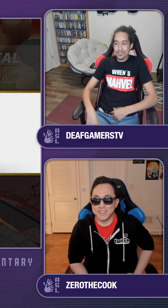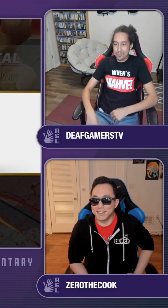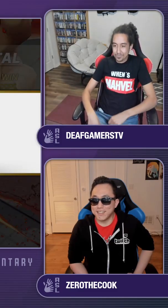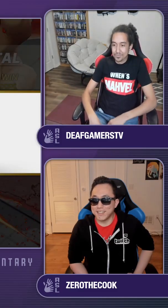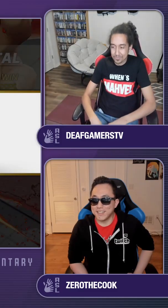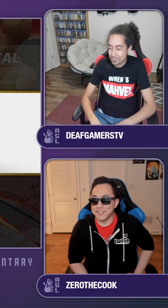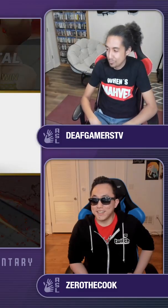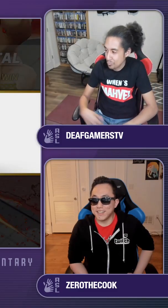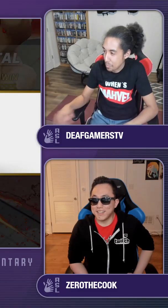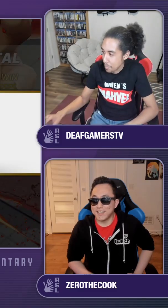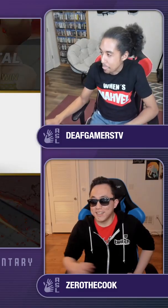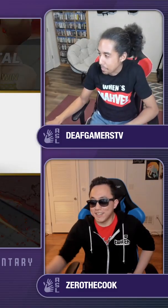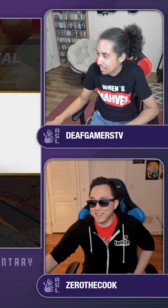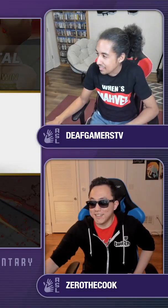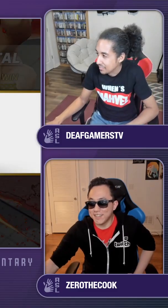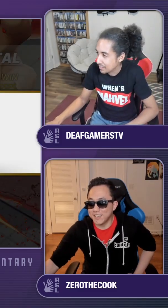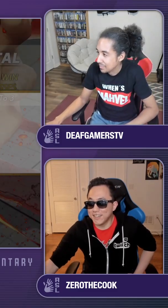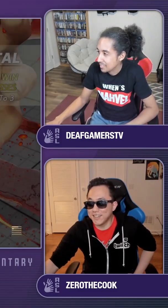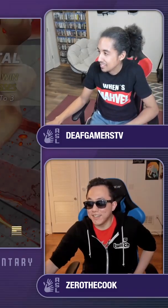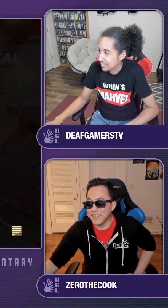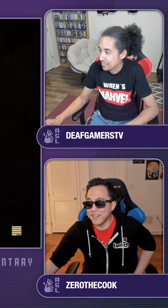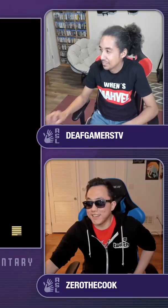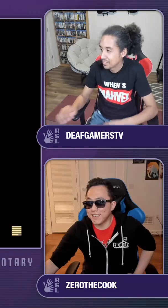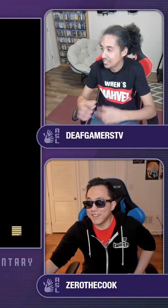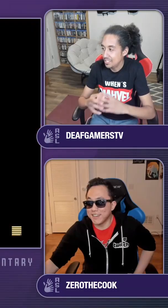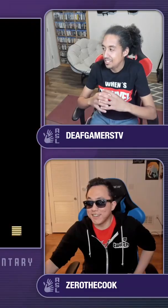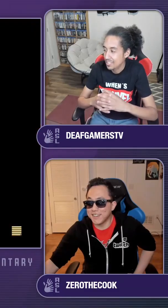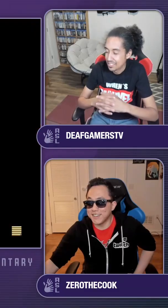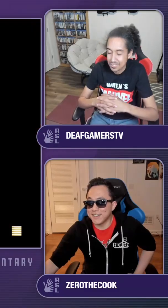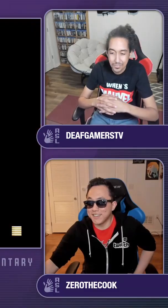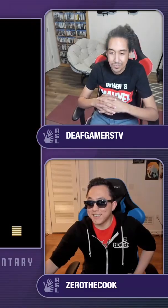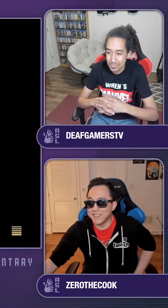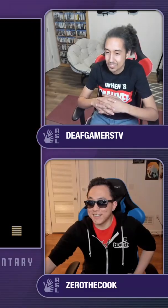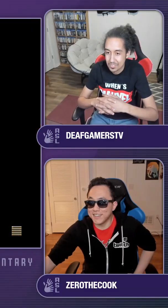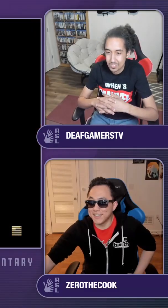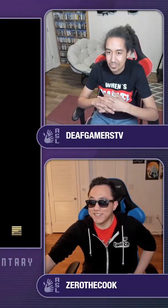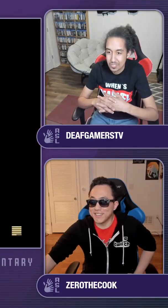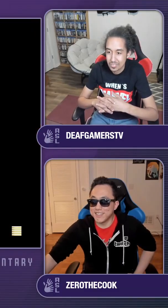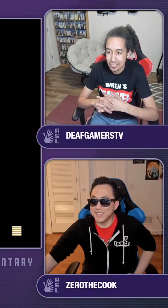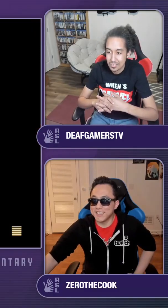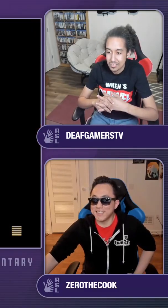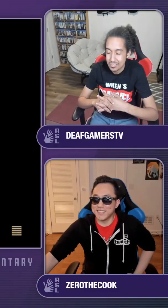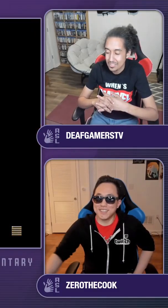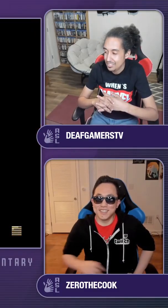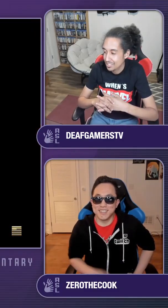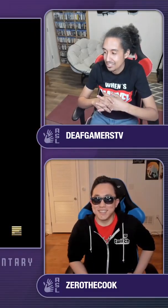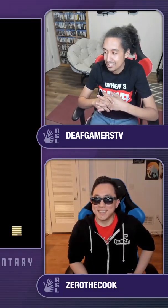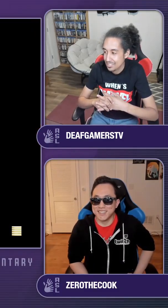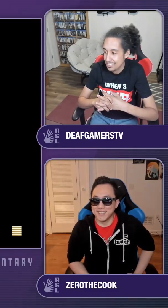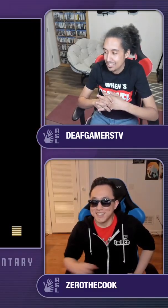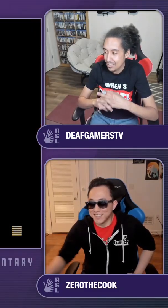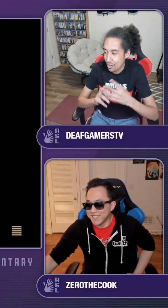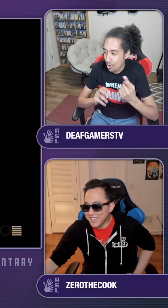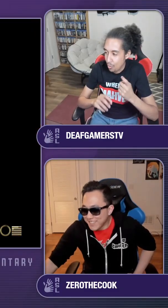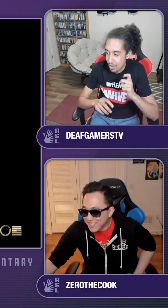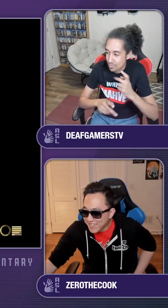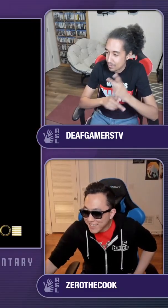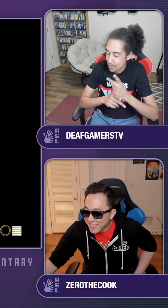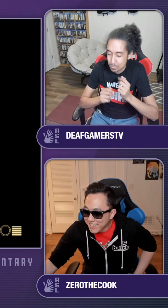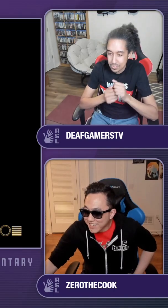apparent to me that Metro is not only way more practice in this matchup, but is almost